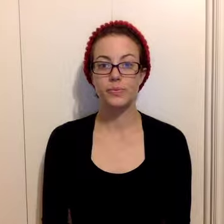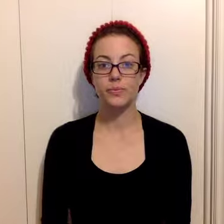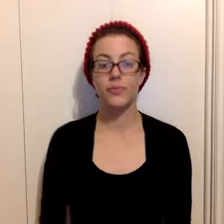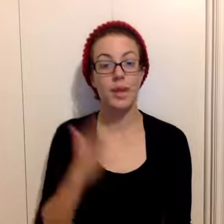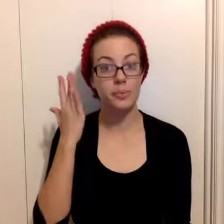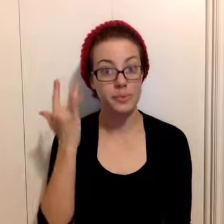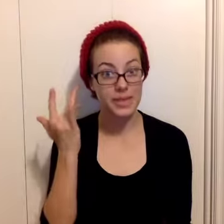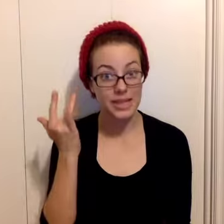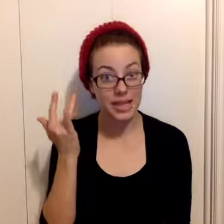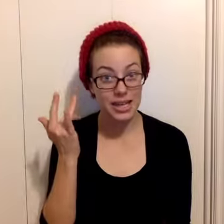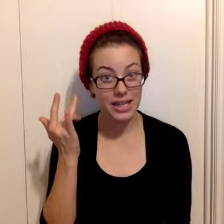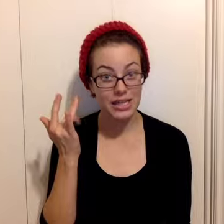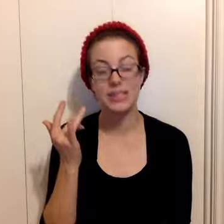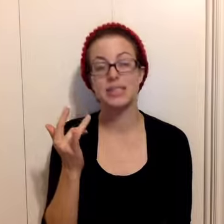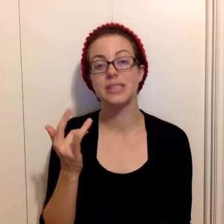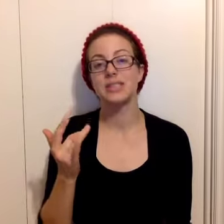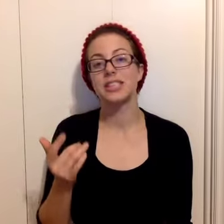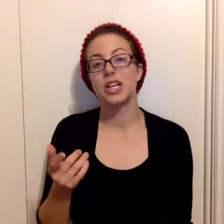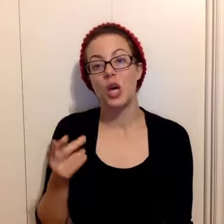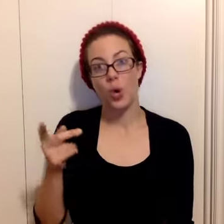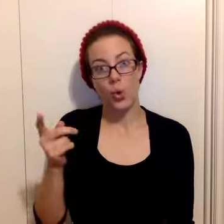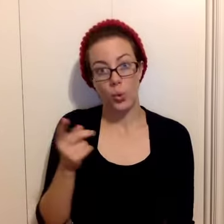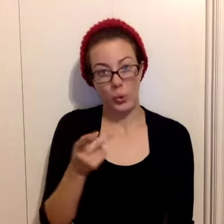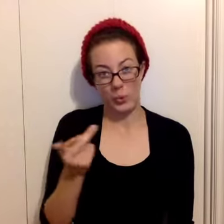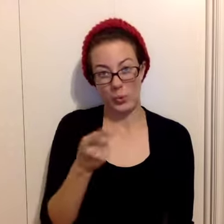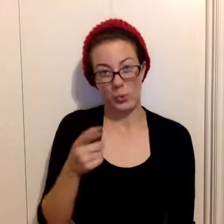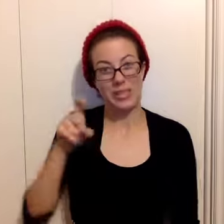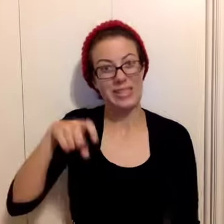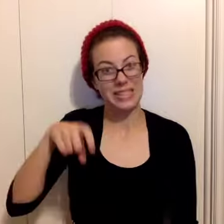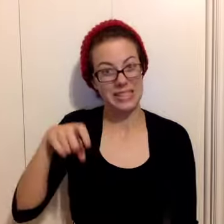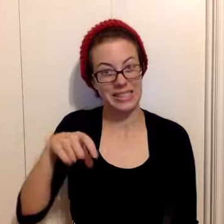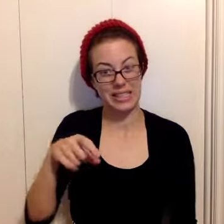because we'll need this information at the end.